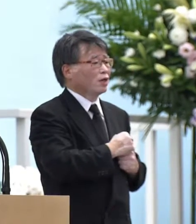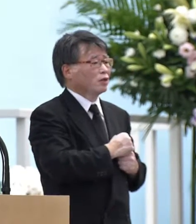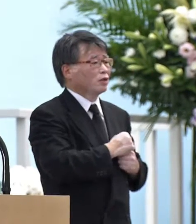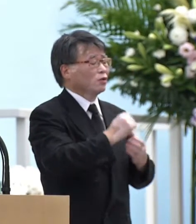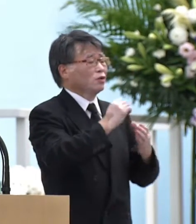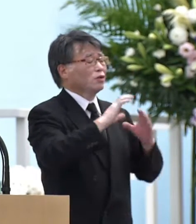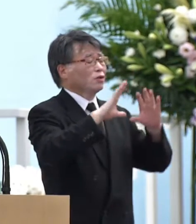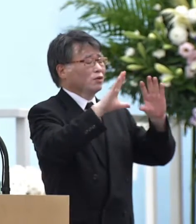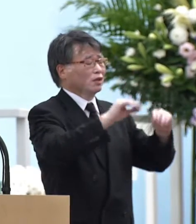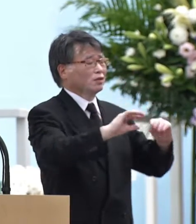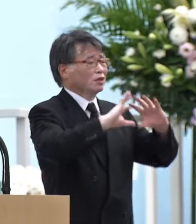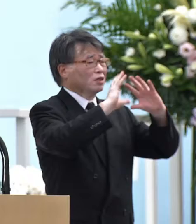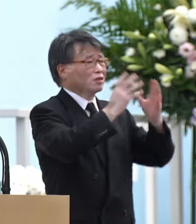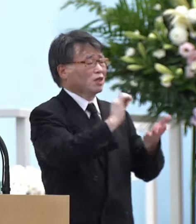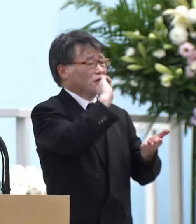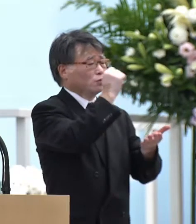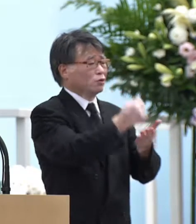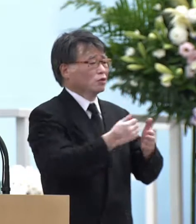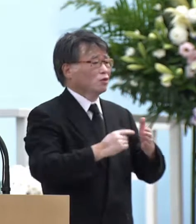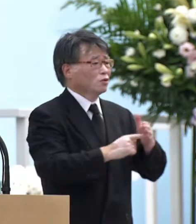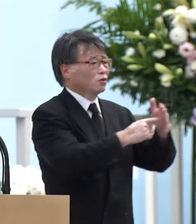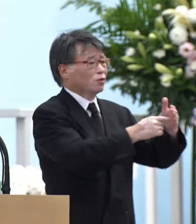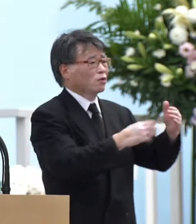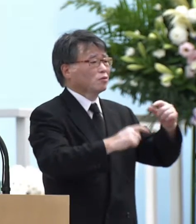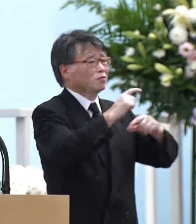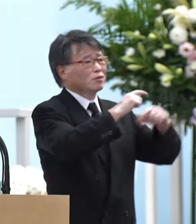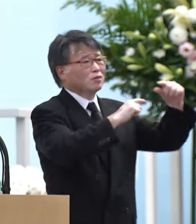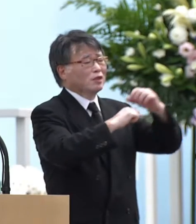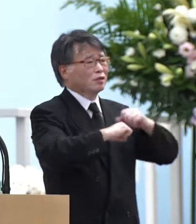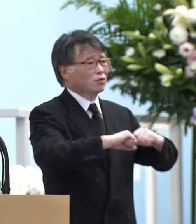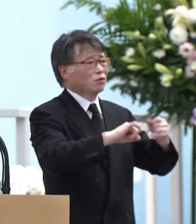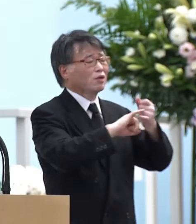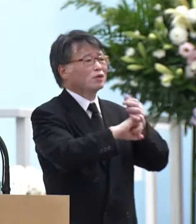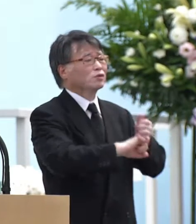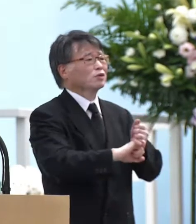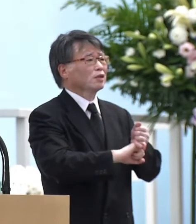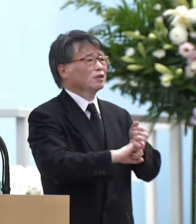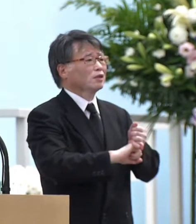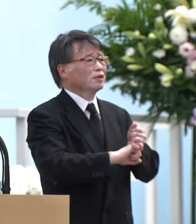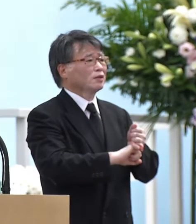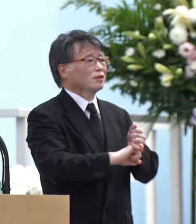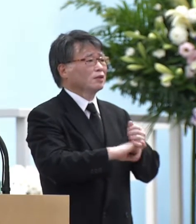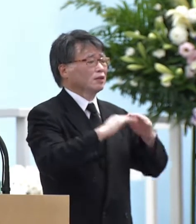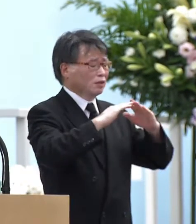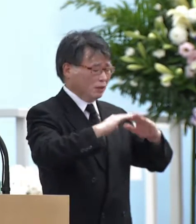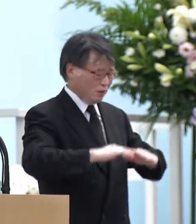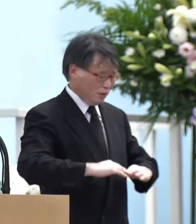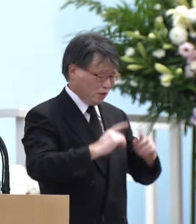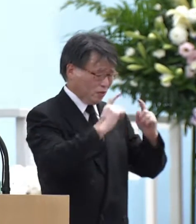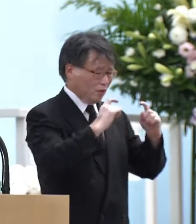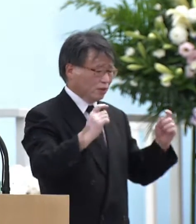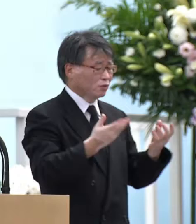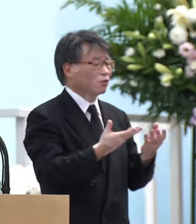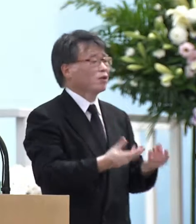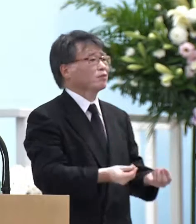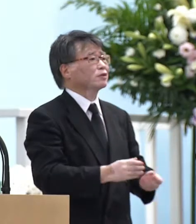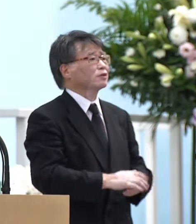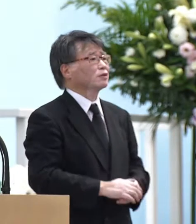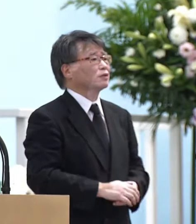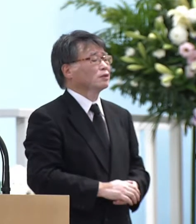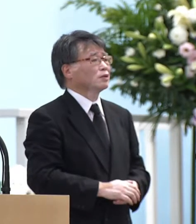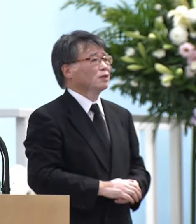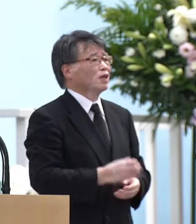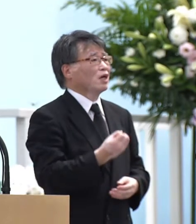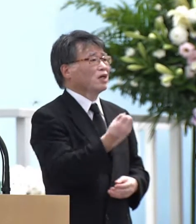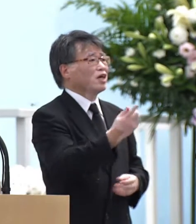wishing the survivors and those affected by the atomic bombings good health, vowing to make further efforts towards realizing a peaceful world